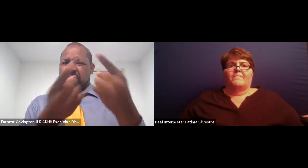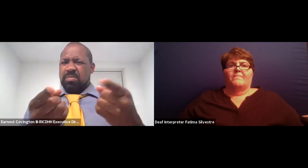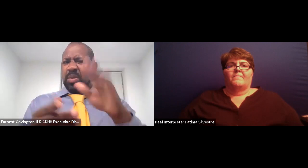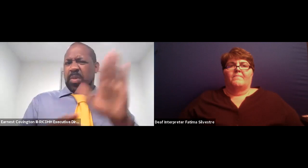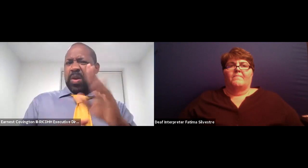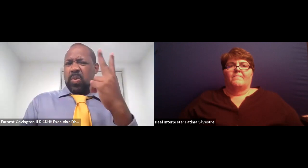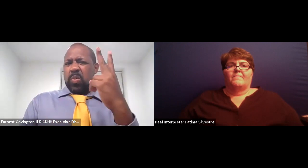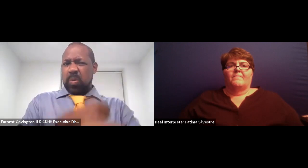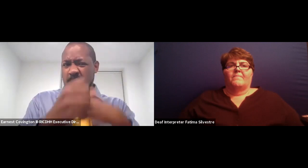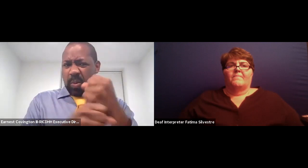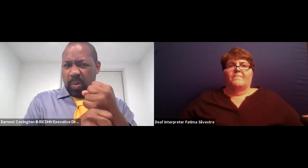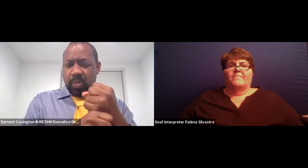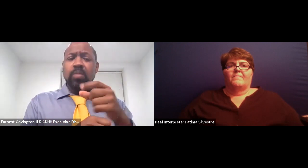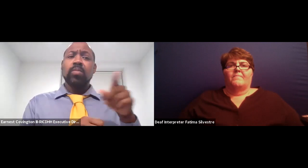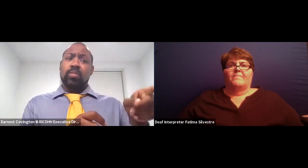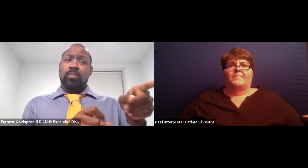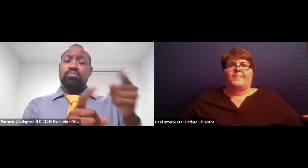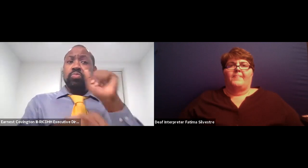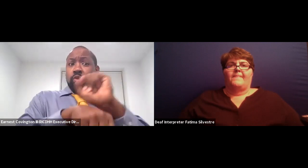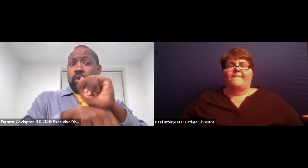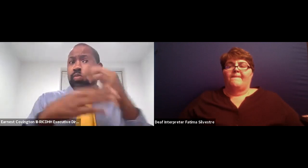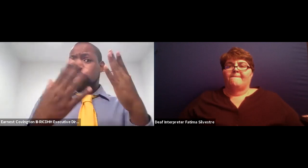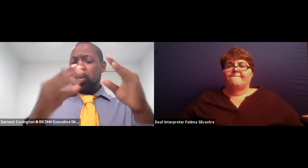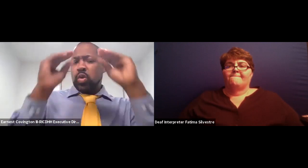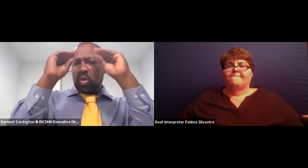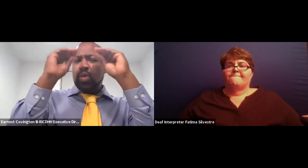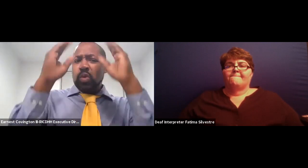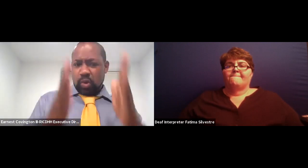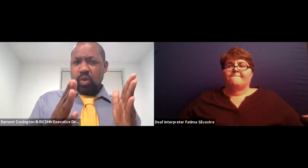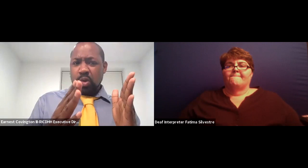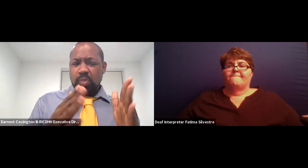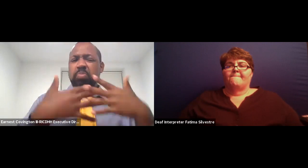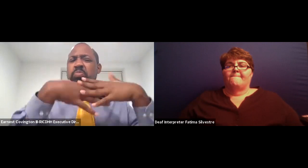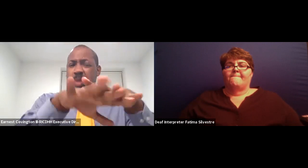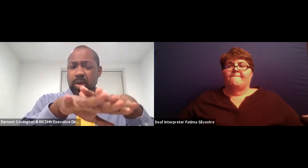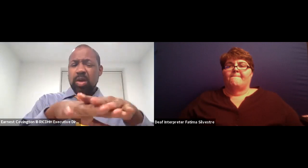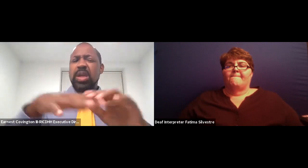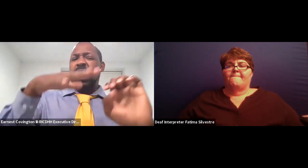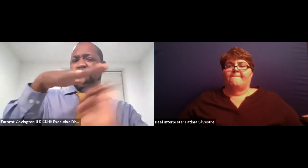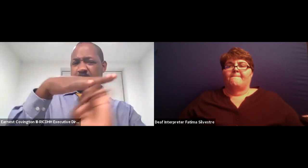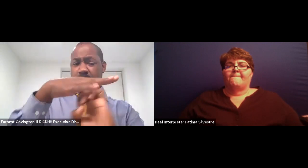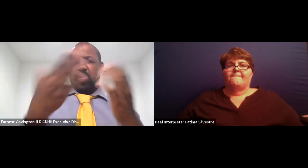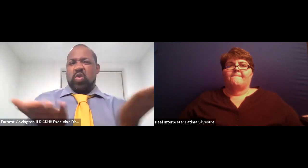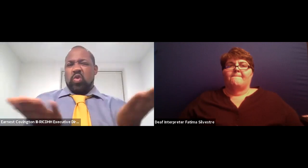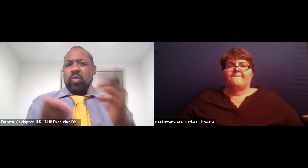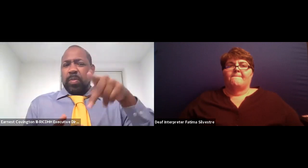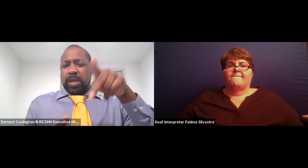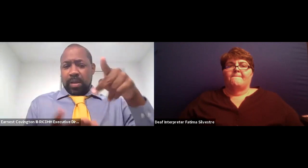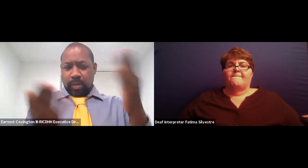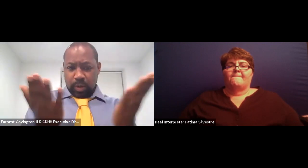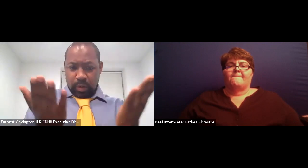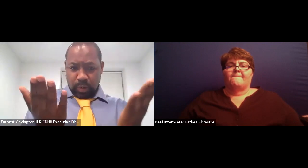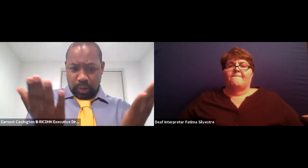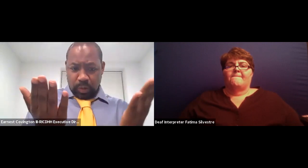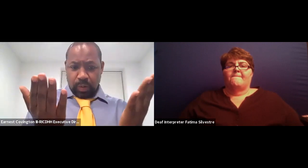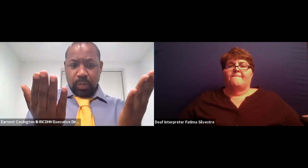got involved with the commission a couple of years ago. She works as a school teacher in a